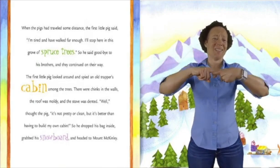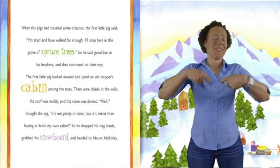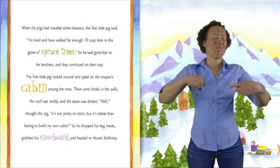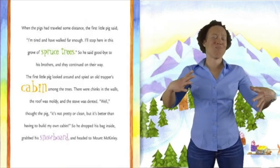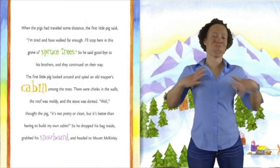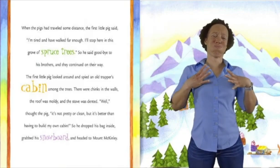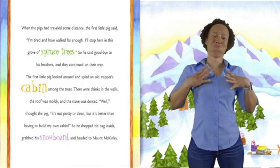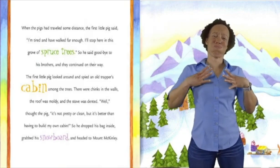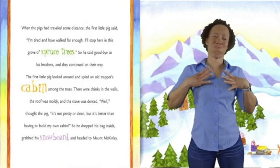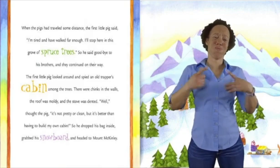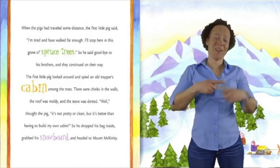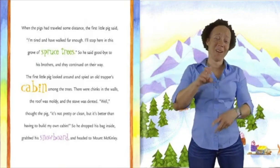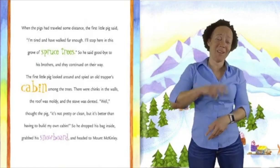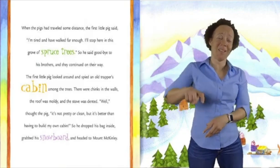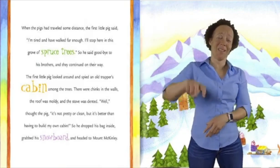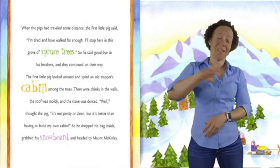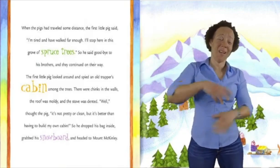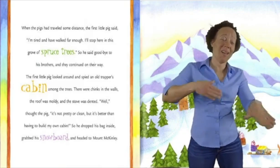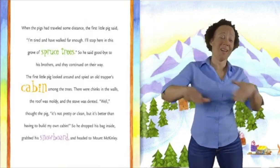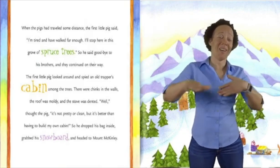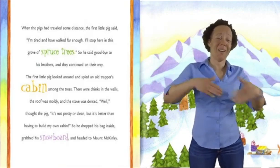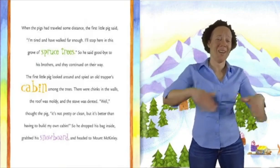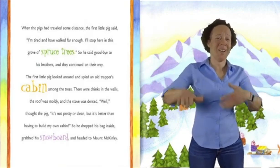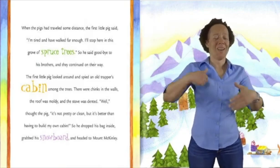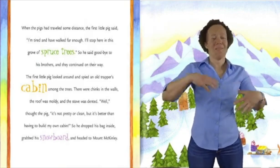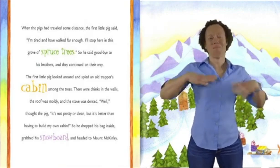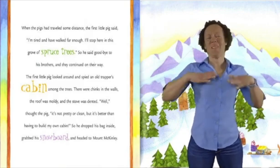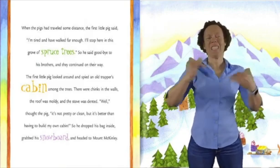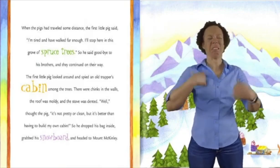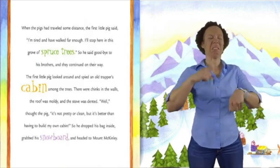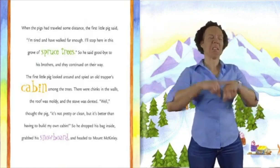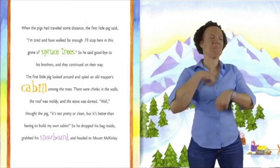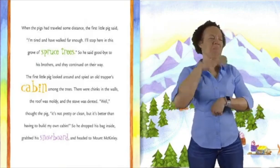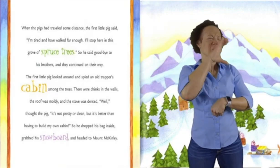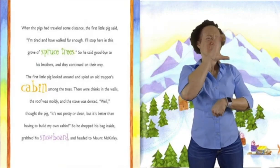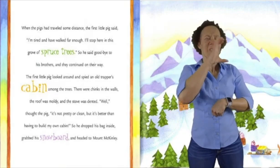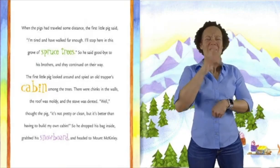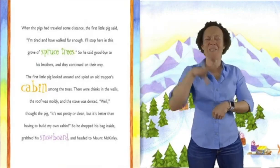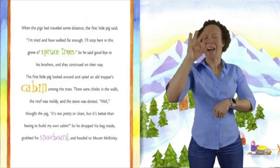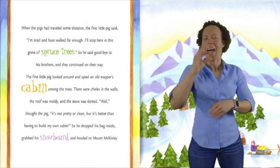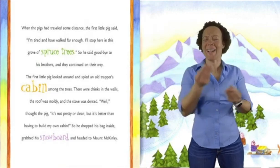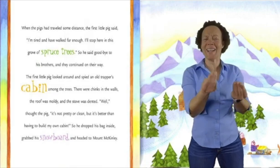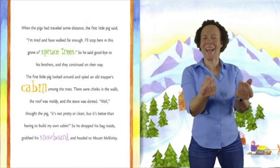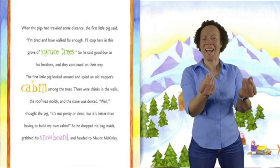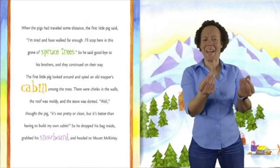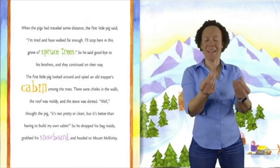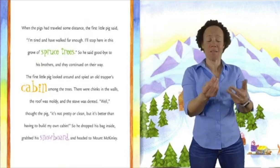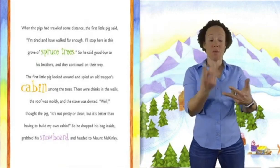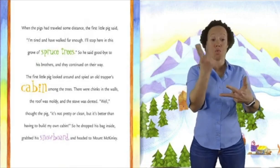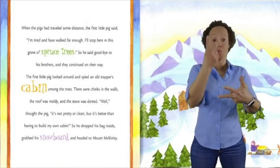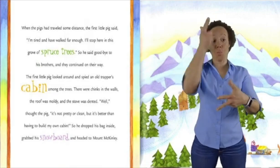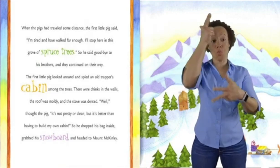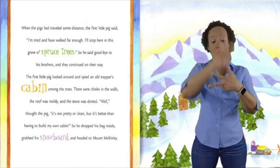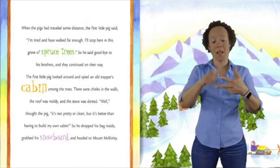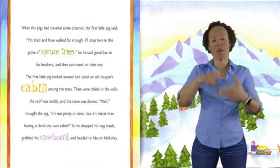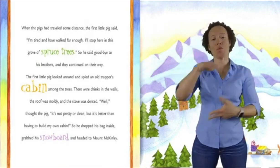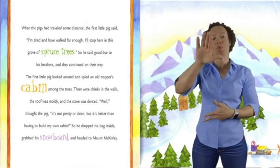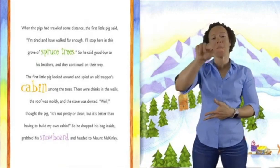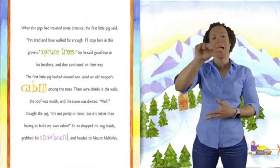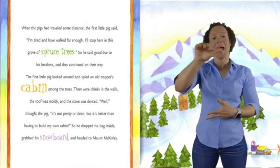walked far enough. I'll stop here, in this grove of spruce trees." So